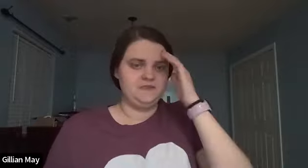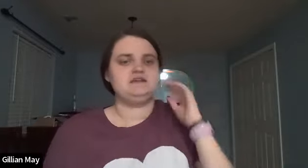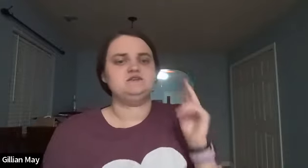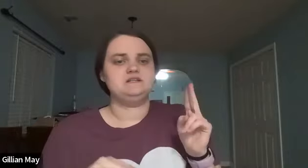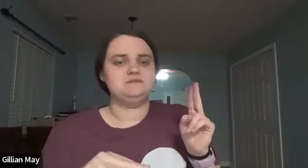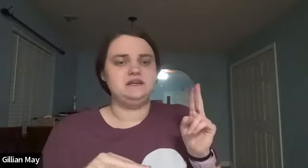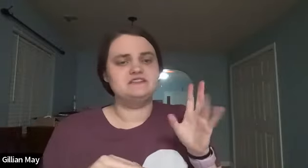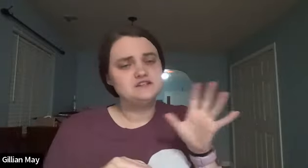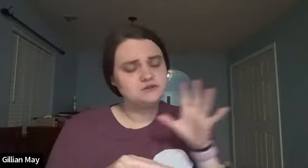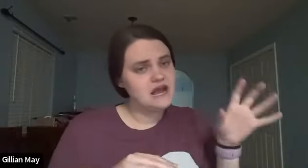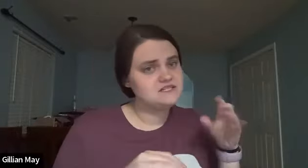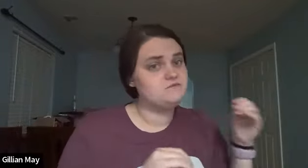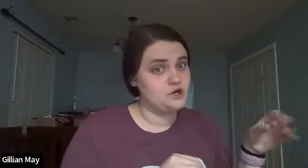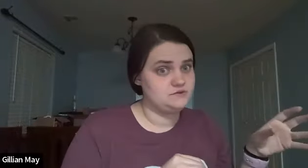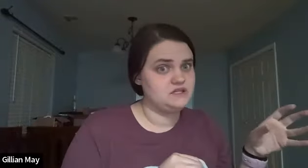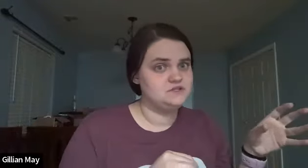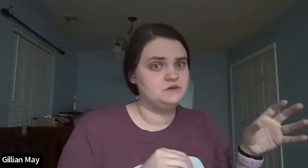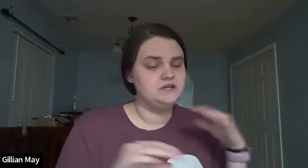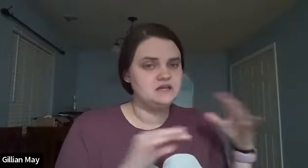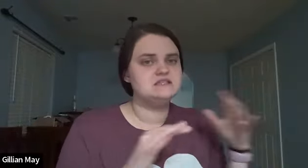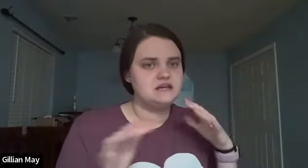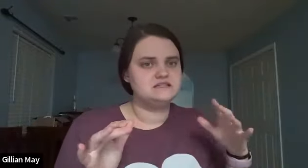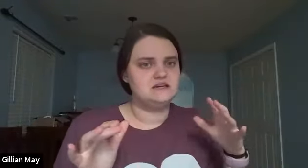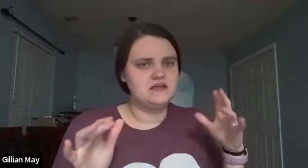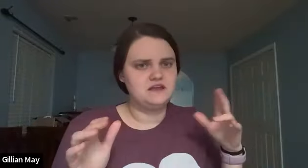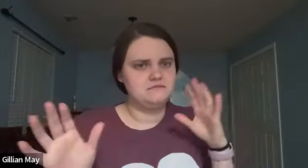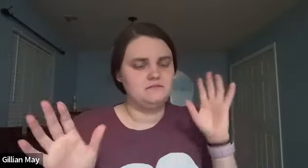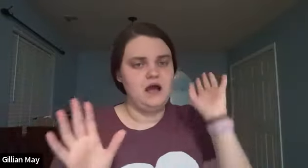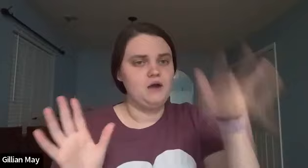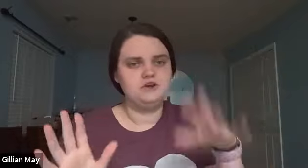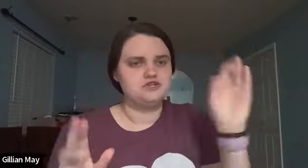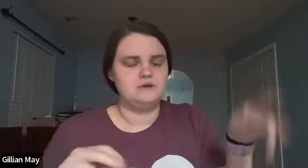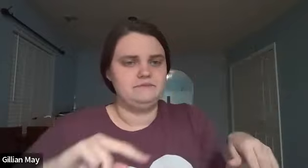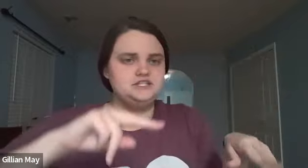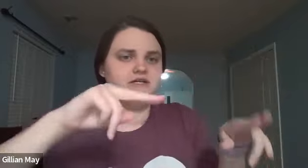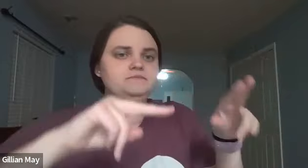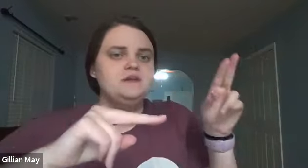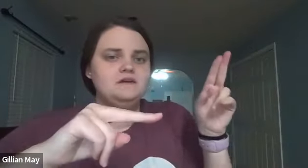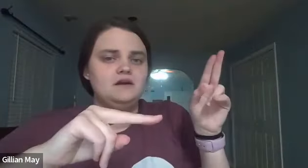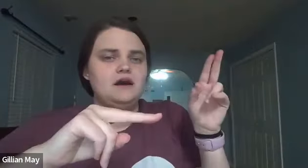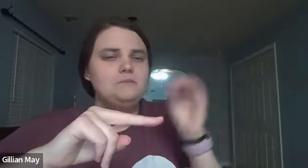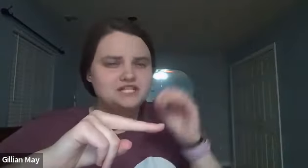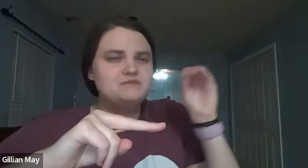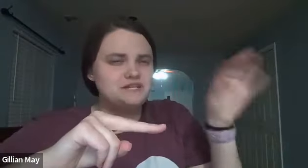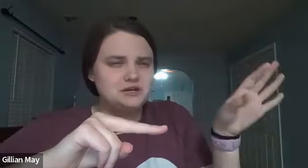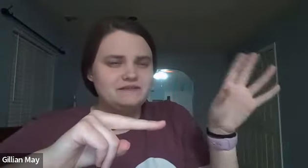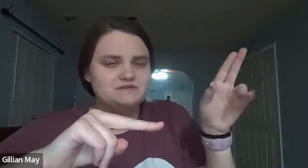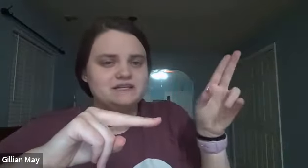is going to be, and this also going to have some verbs with them too, because like I said, I think I'll show when I mention it. I'll mention it when I show it. That's what I meant.